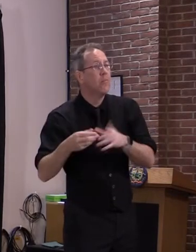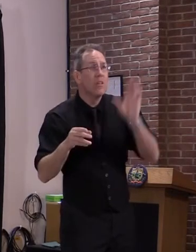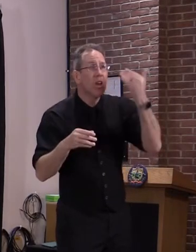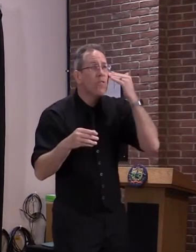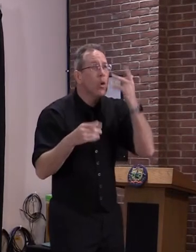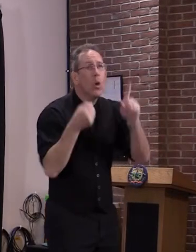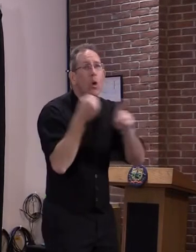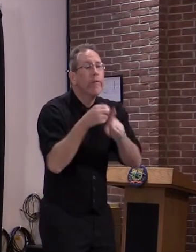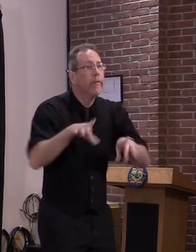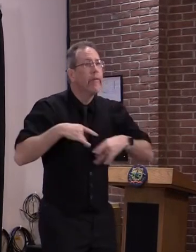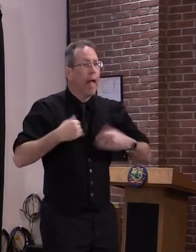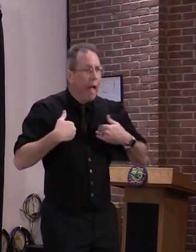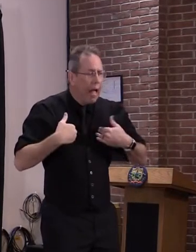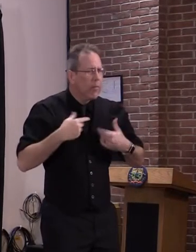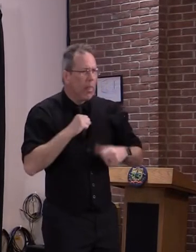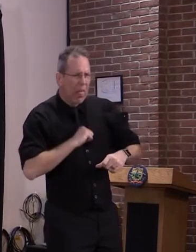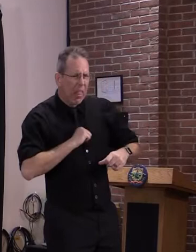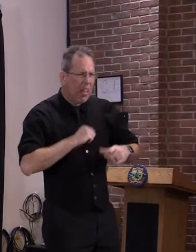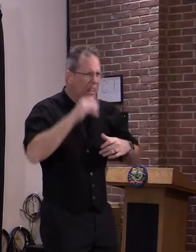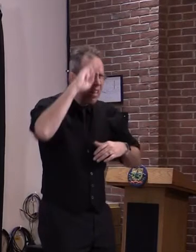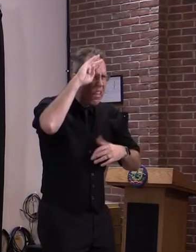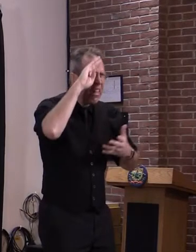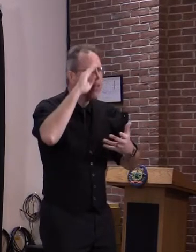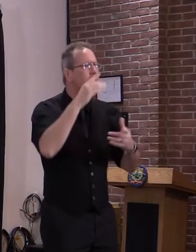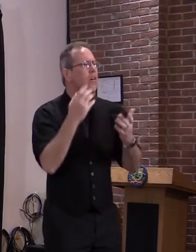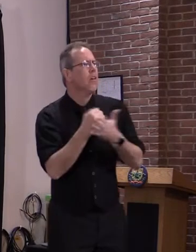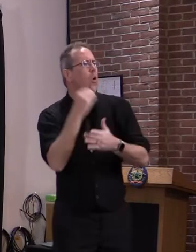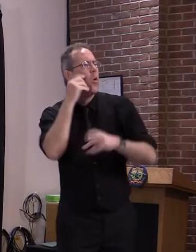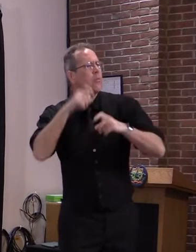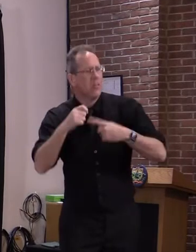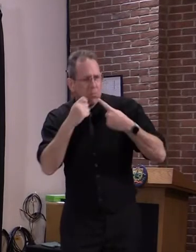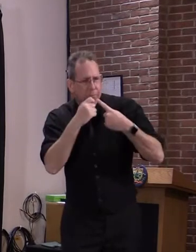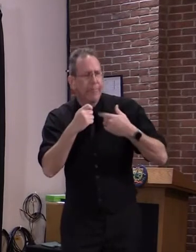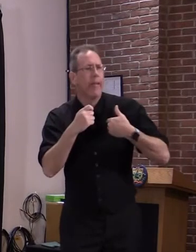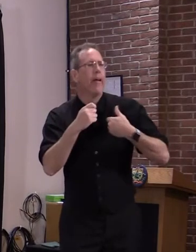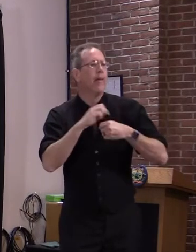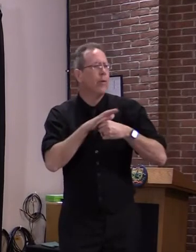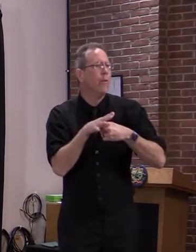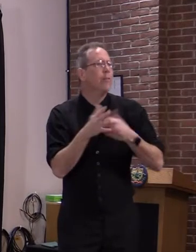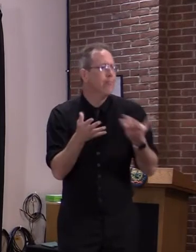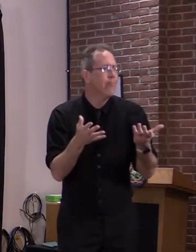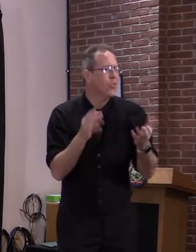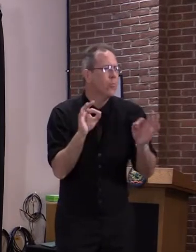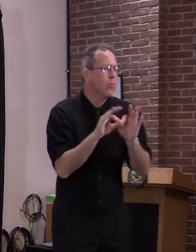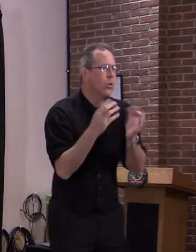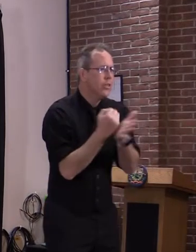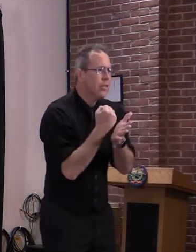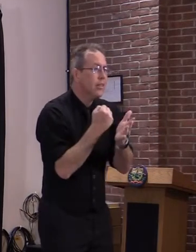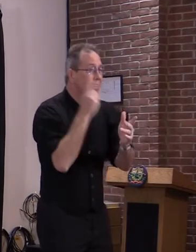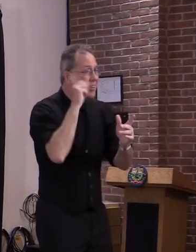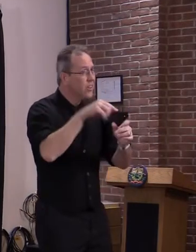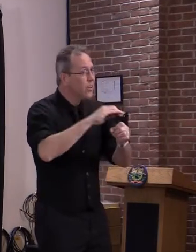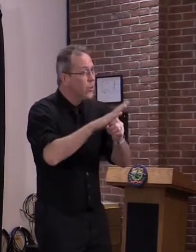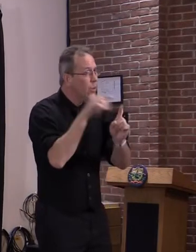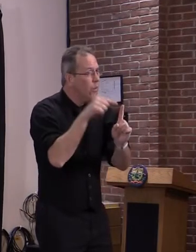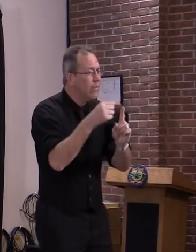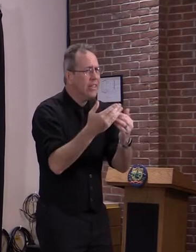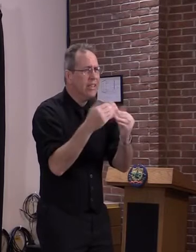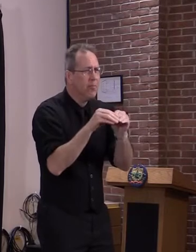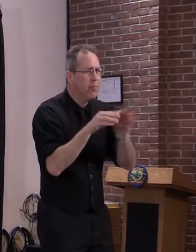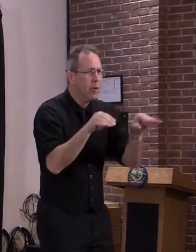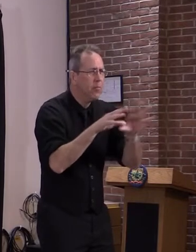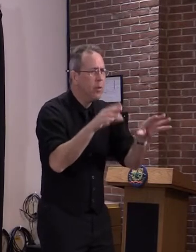we must remain prepared to meet those changes if we need to. Now, also on March 14th, we will simplify